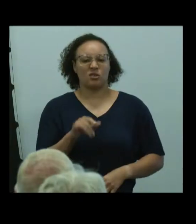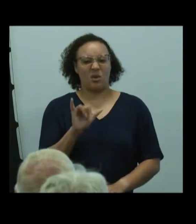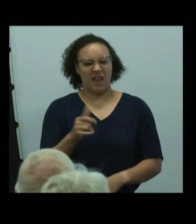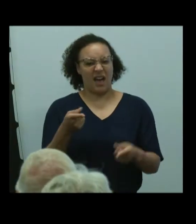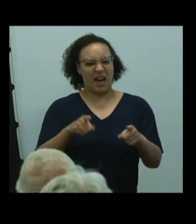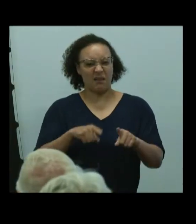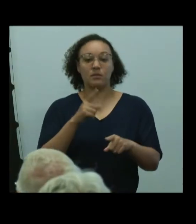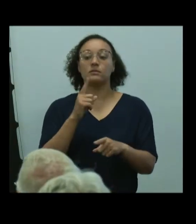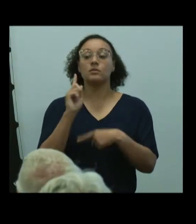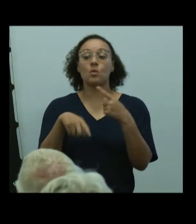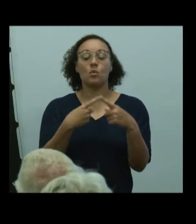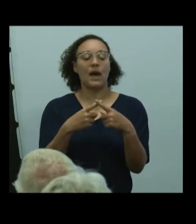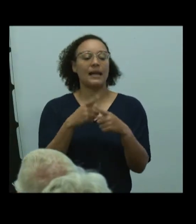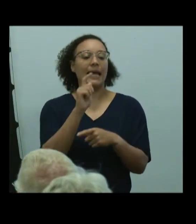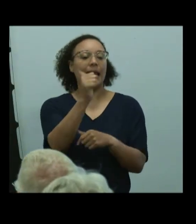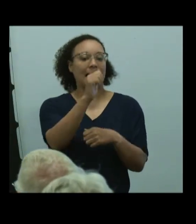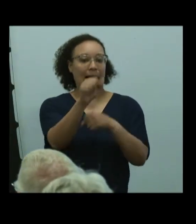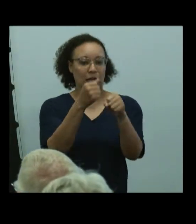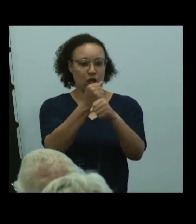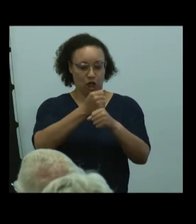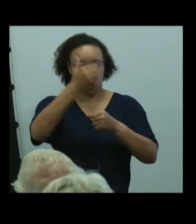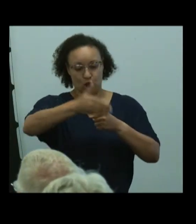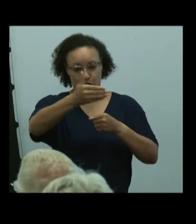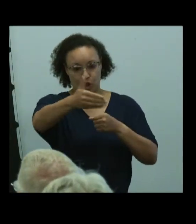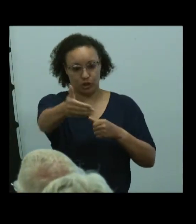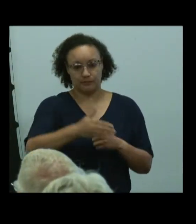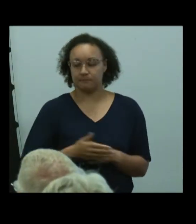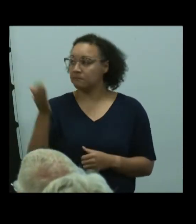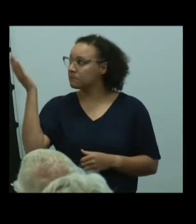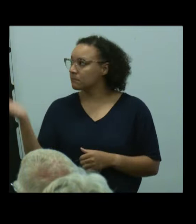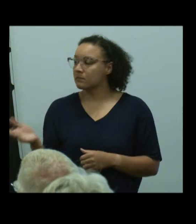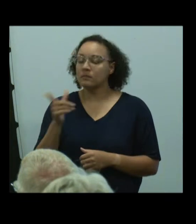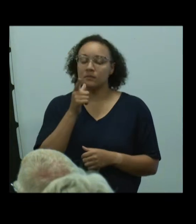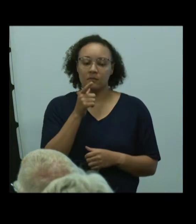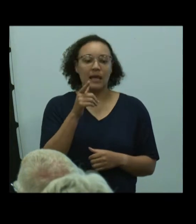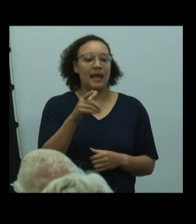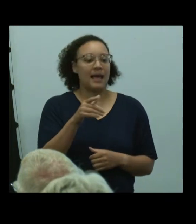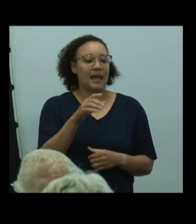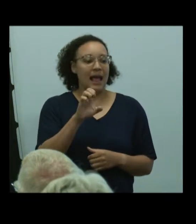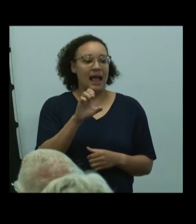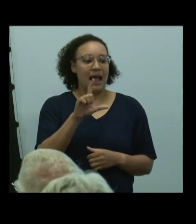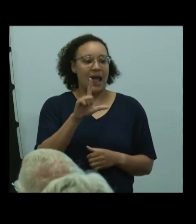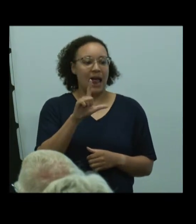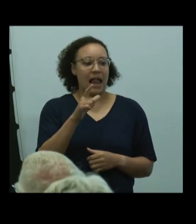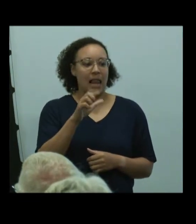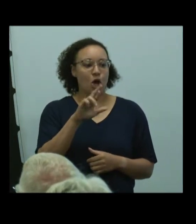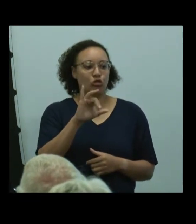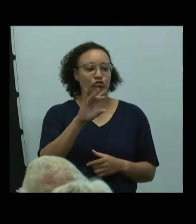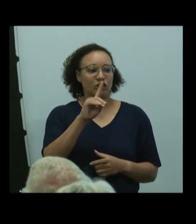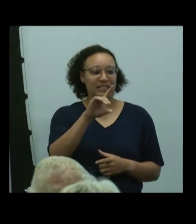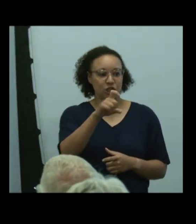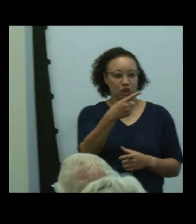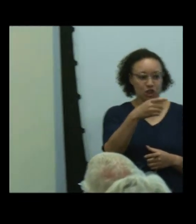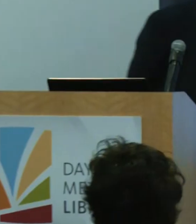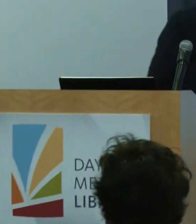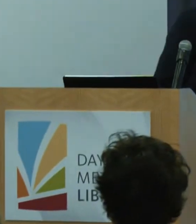years. So this gentleman is Eldridge Geary, a pretty